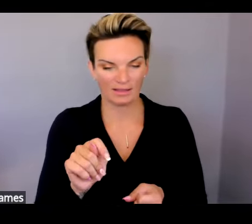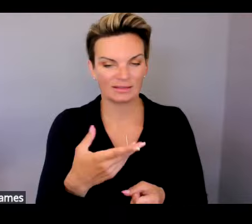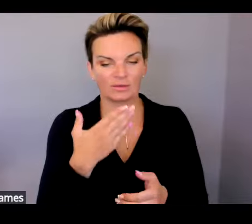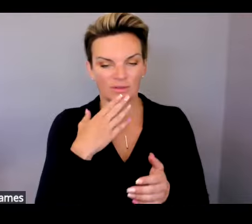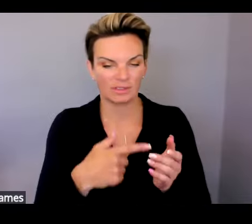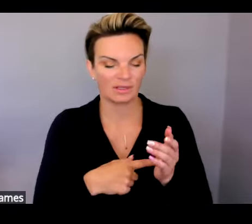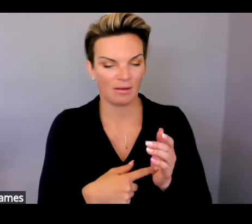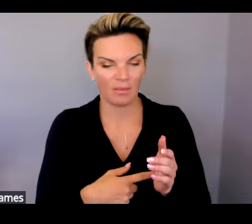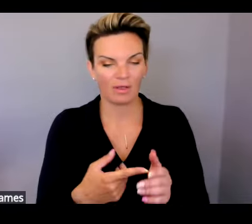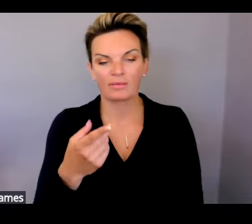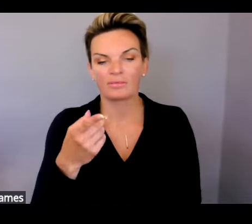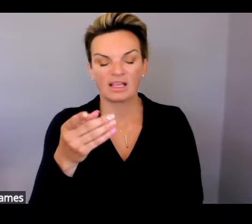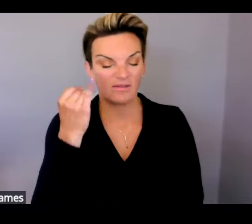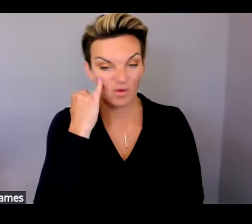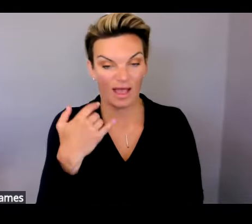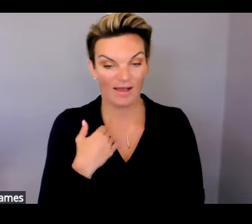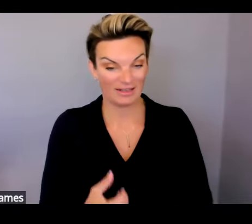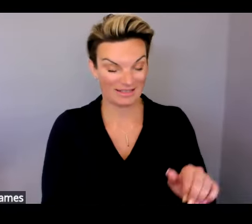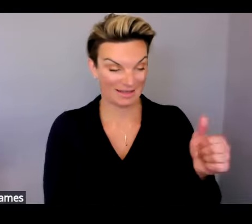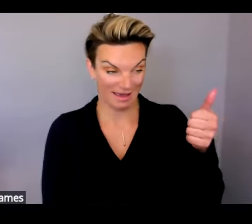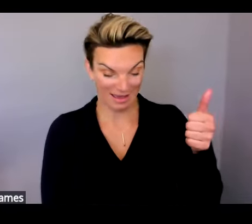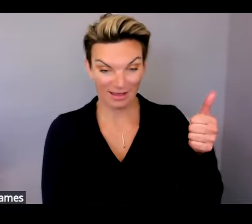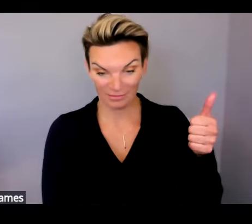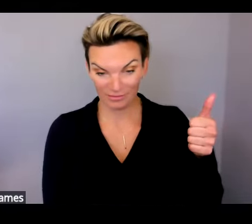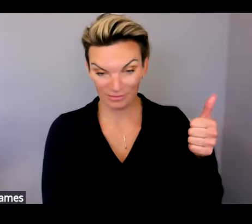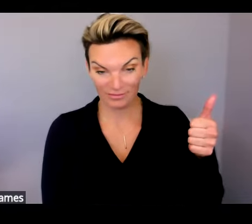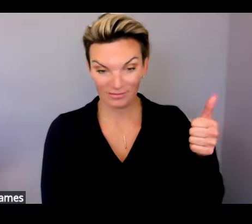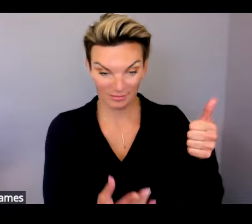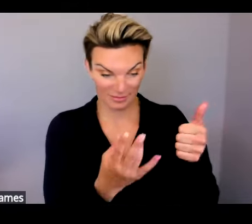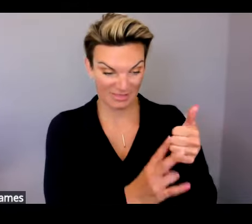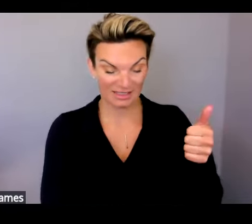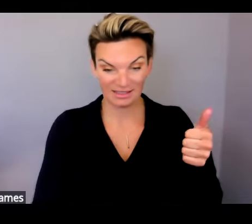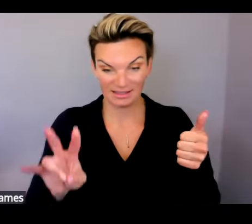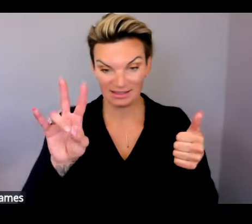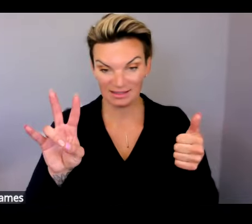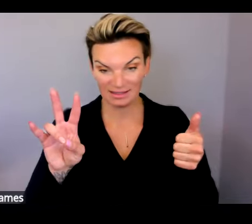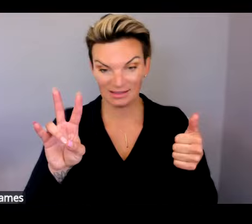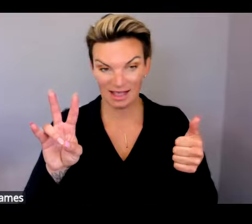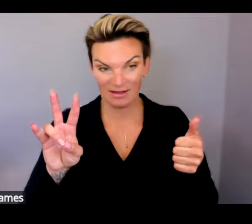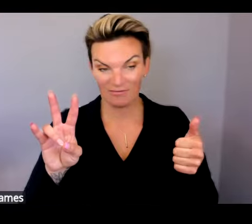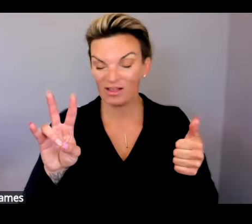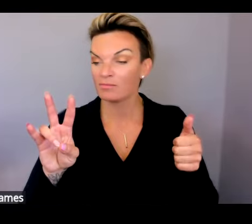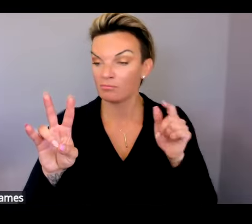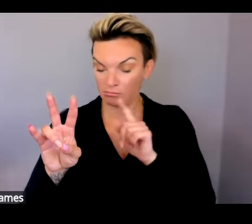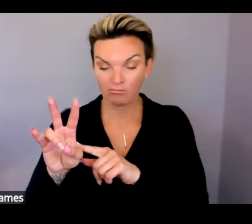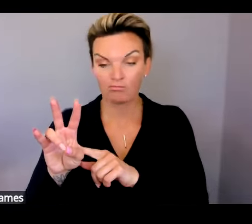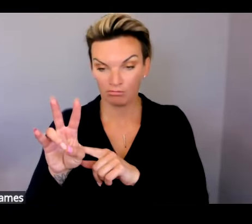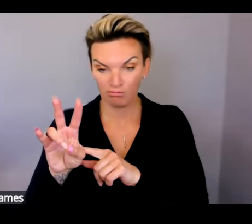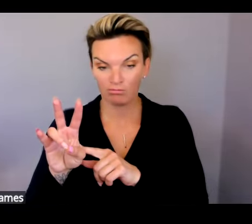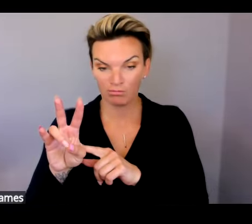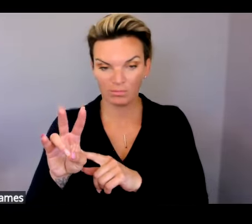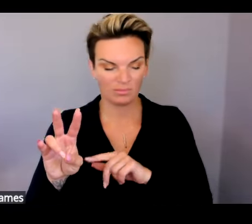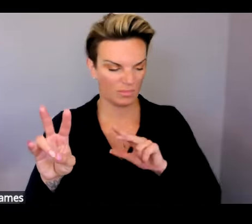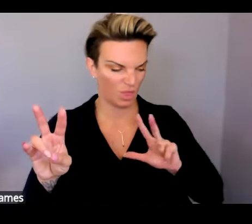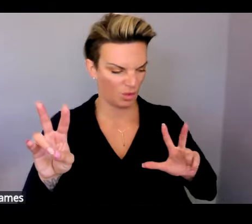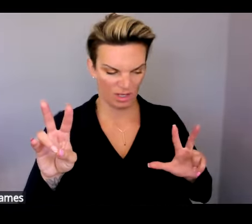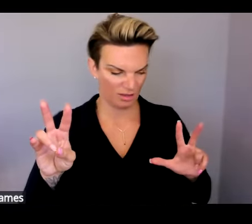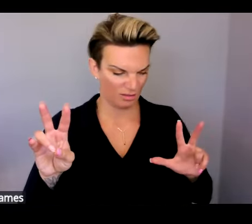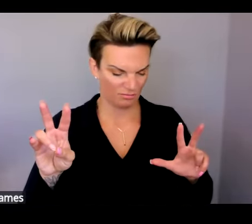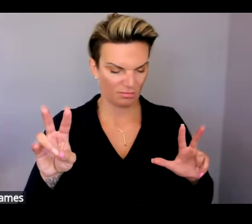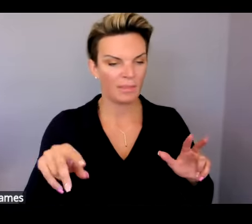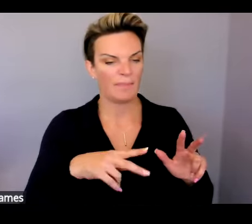if you have 10 and 7 of them look one way and 3 of them look a different way, we're going to say those 3 are